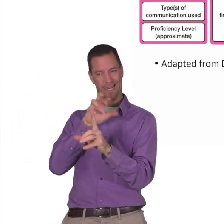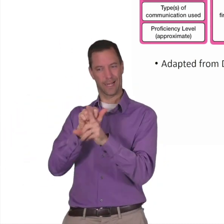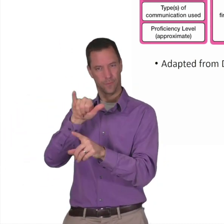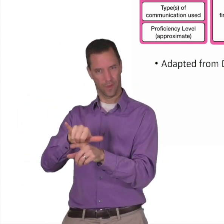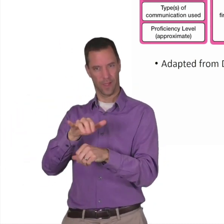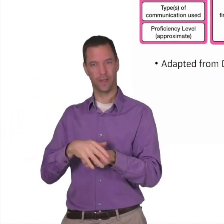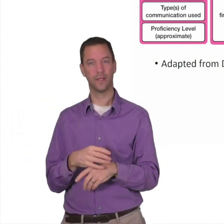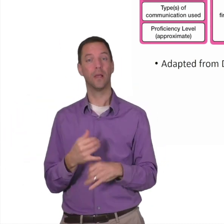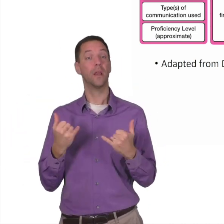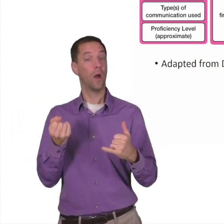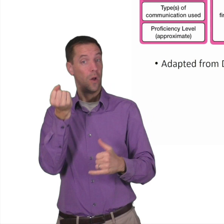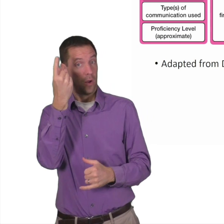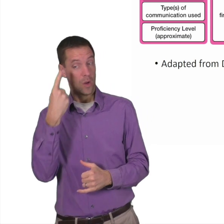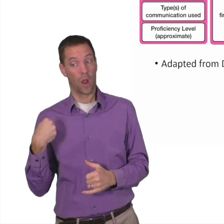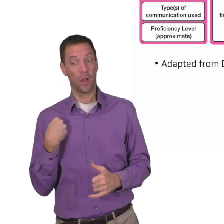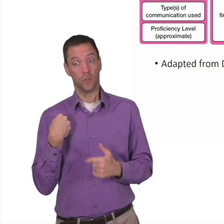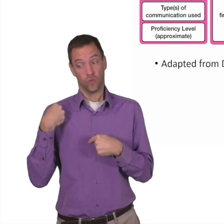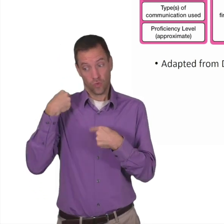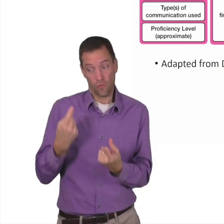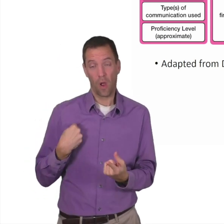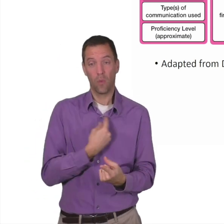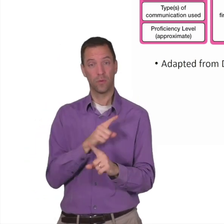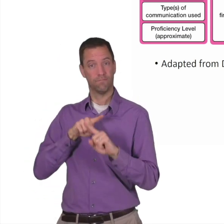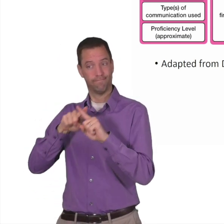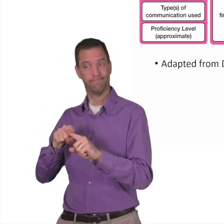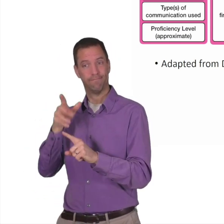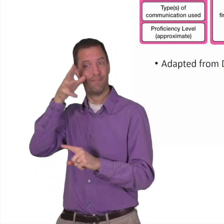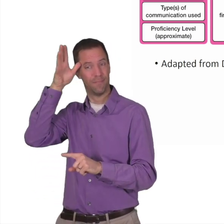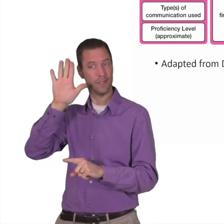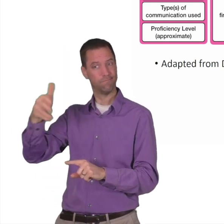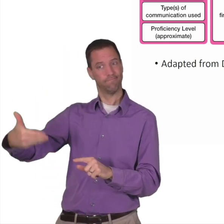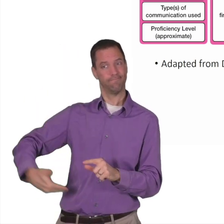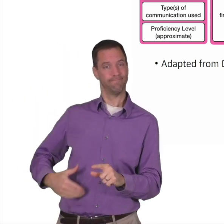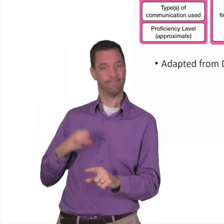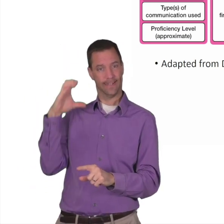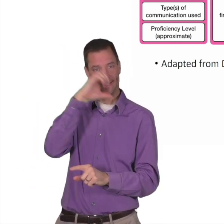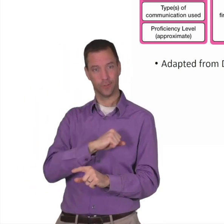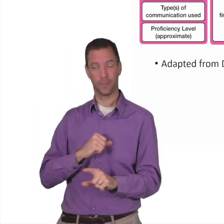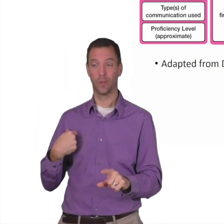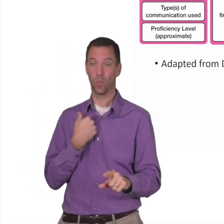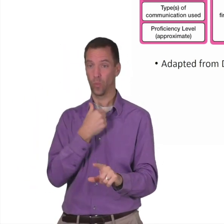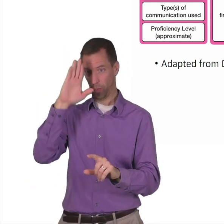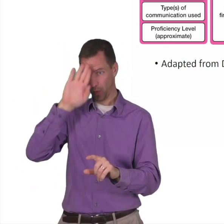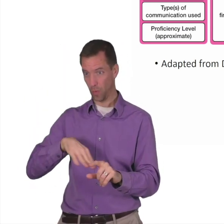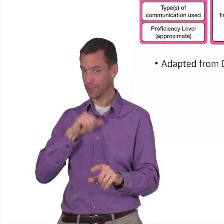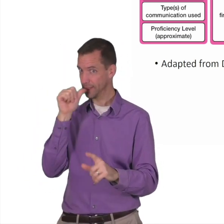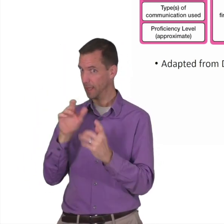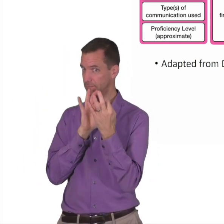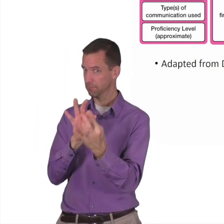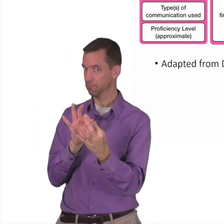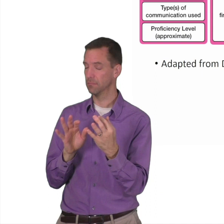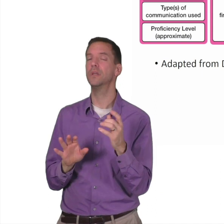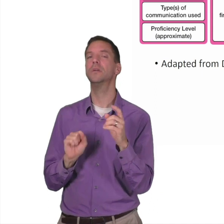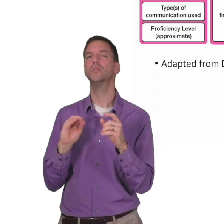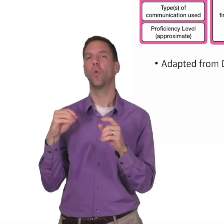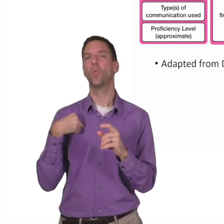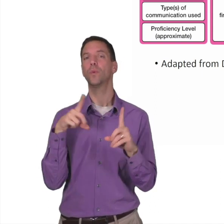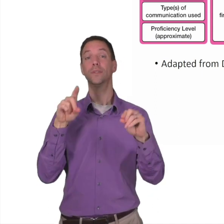even more at implantation. And we'd like to capture those changes. Now, be aware that so far we are relying